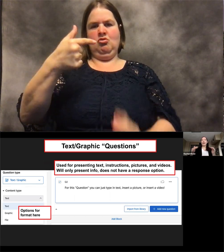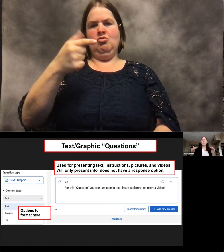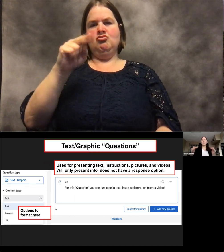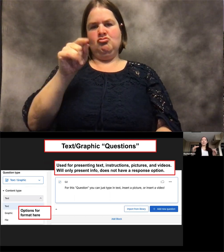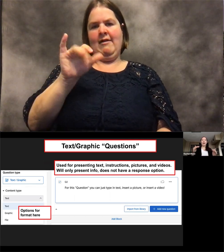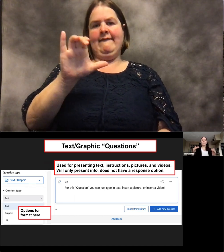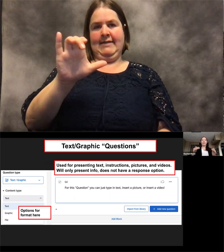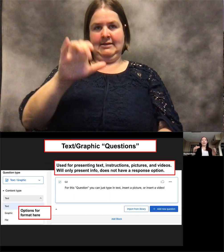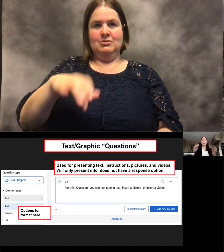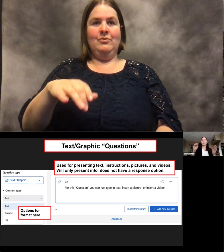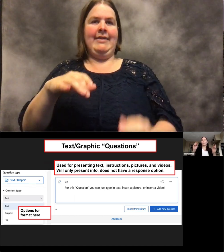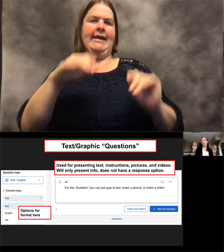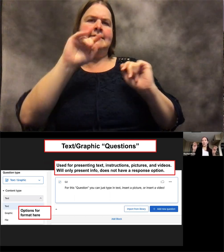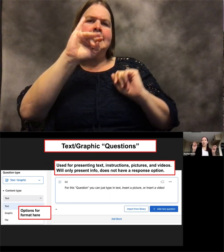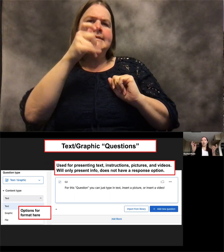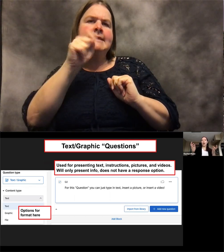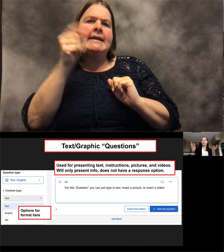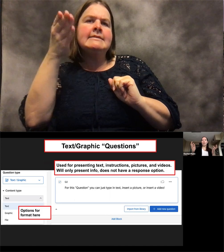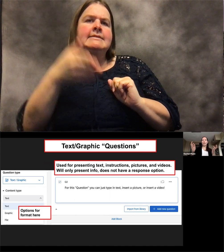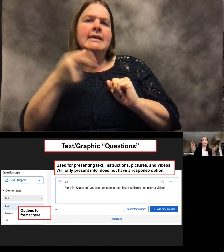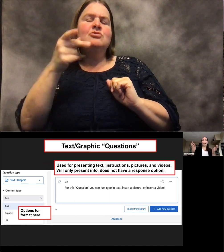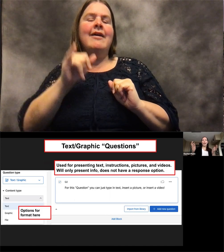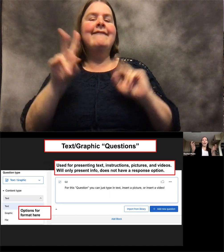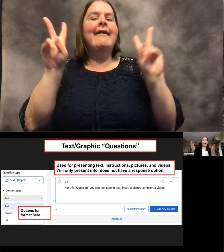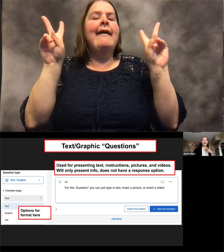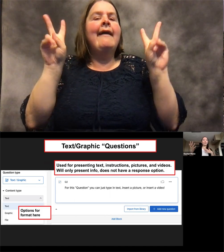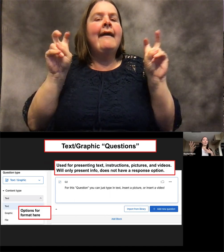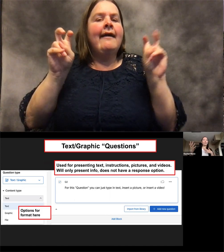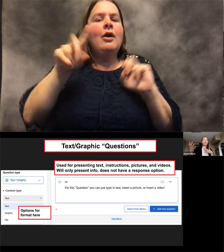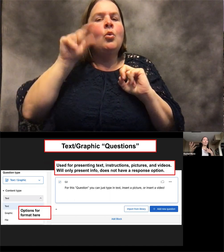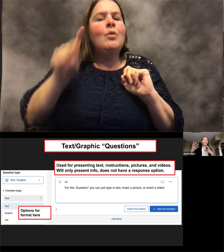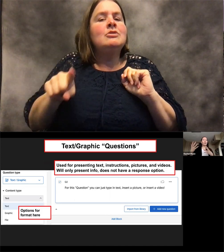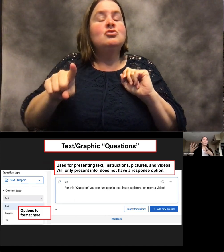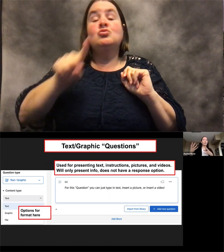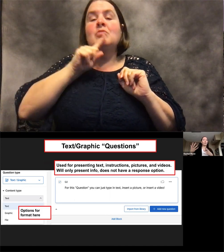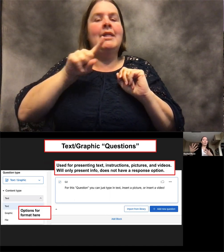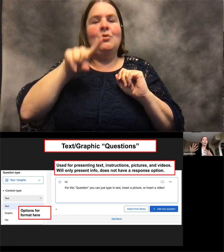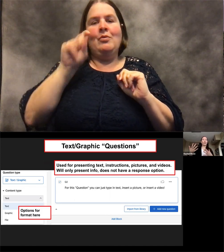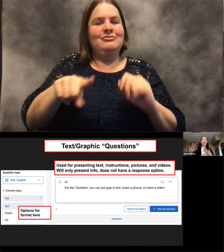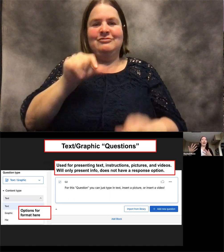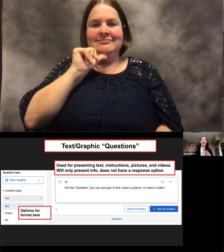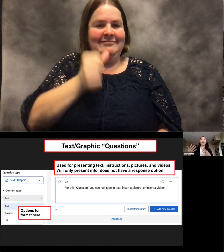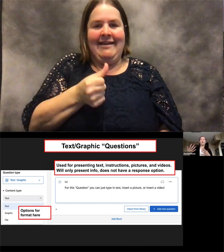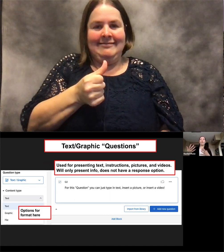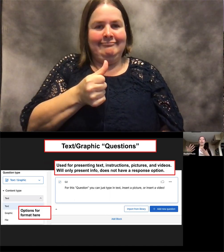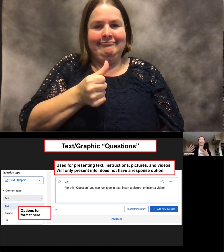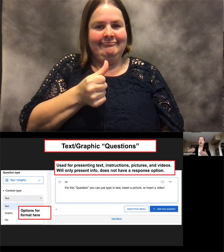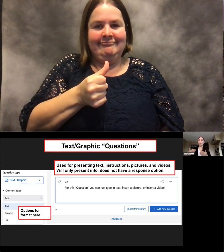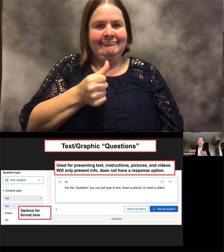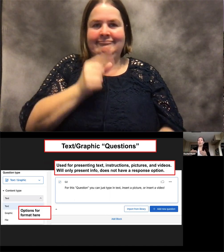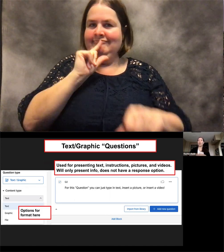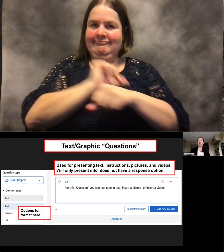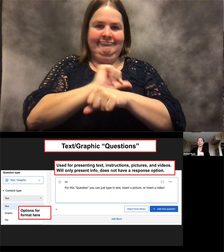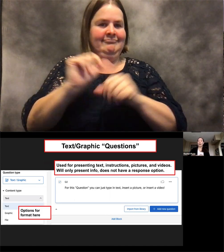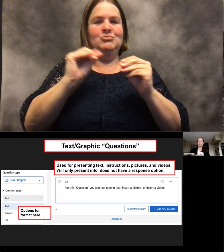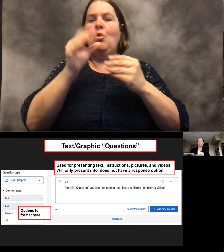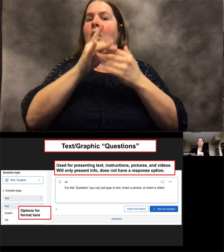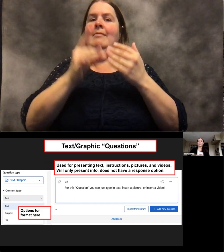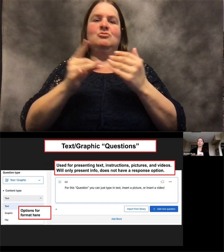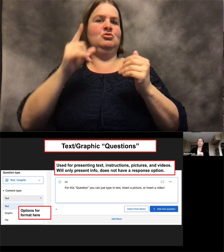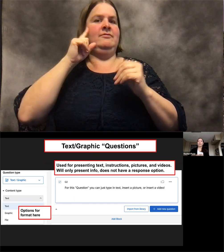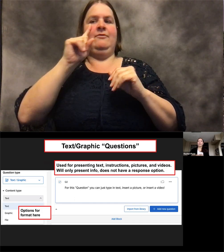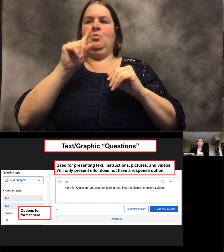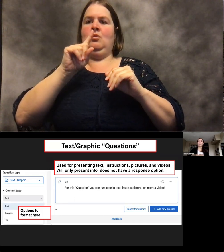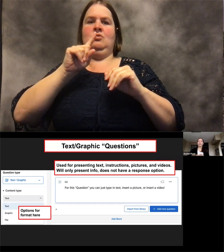this text graphic question option actually doesn't really have an option for a